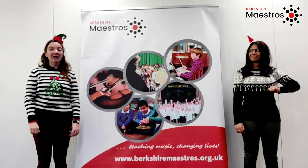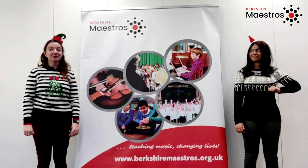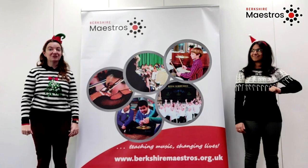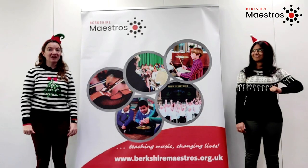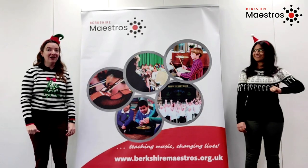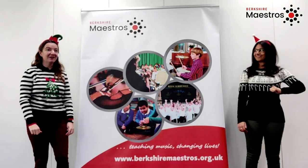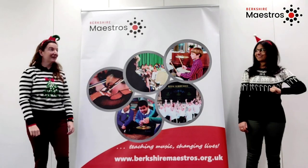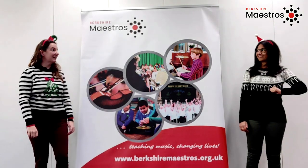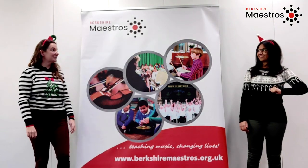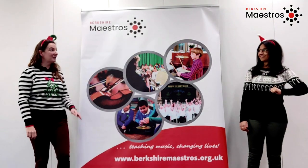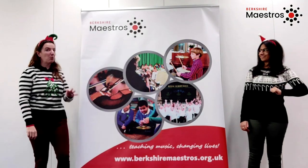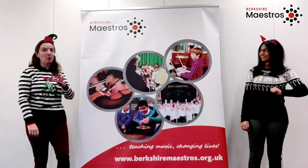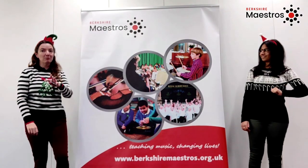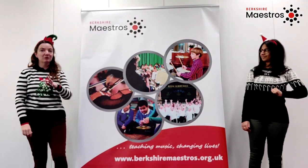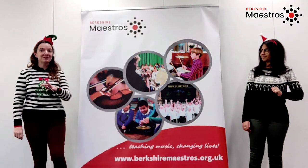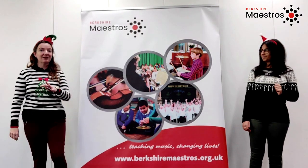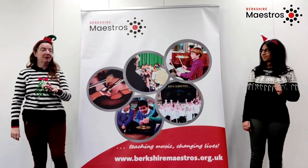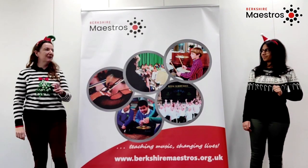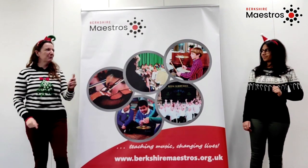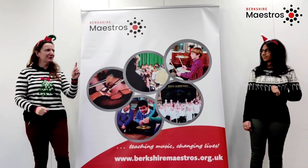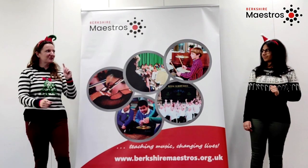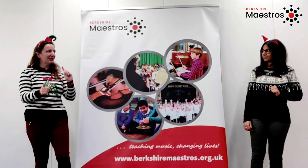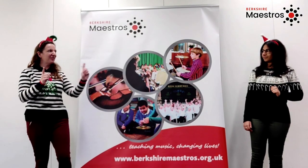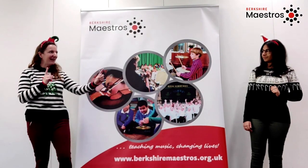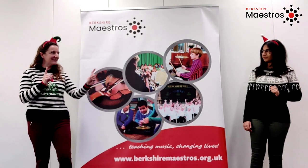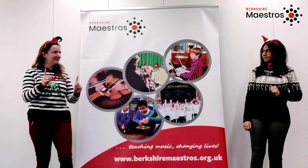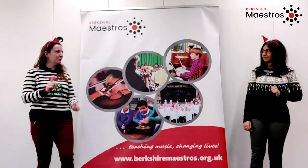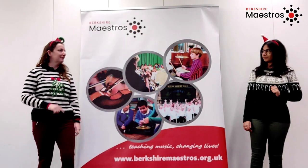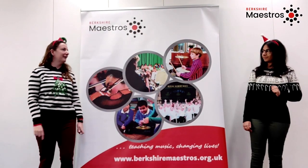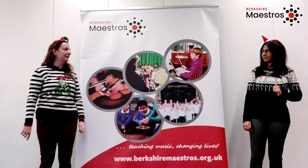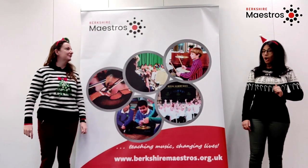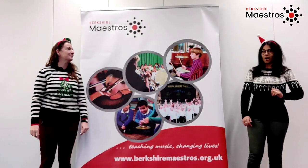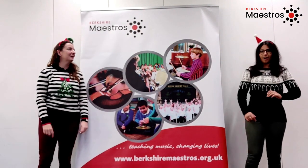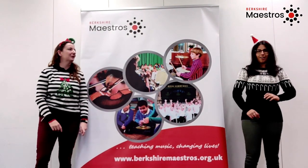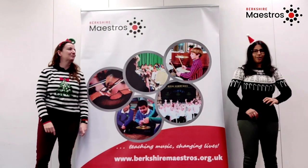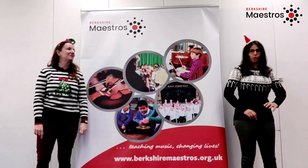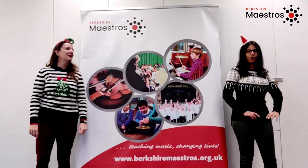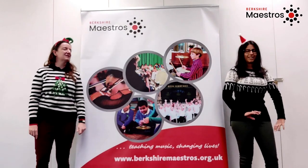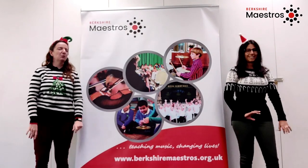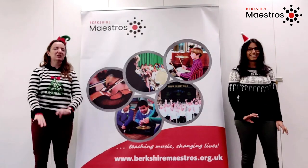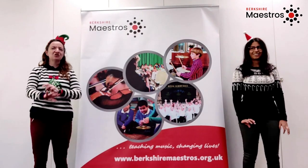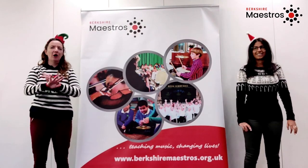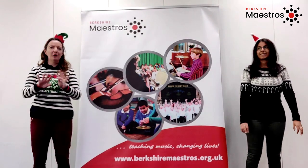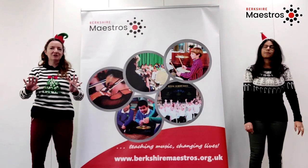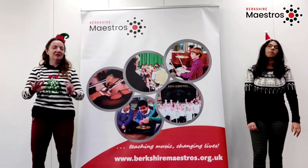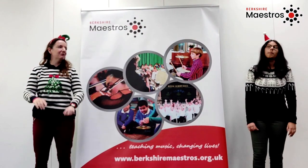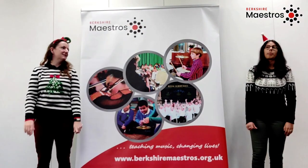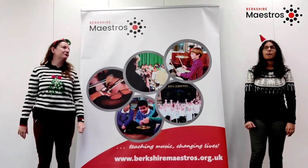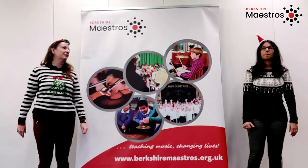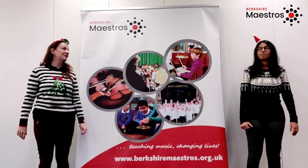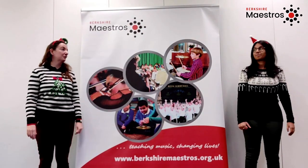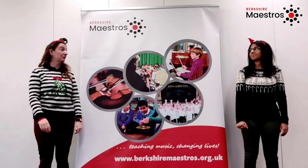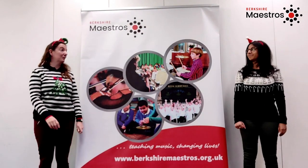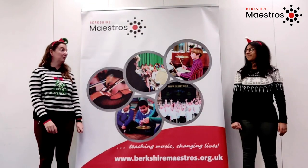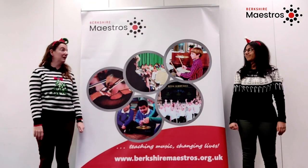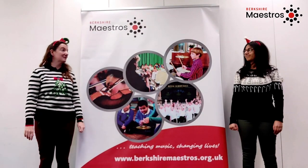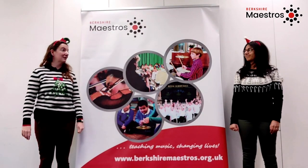Well done. Okay, let's do that one more time, and then we're going to turn that into a round as well. So we're totally ready for our songs when we get to